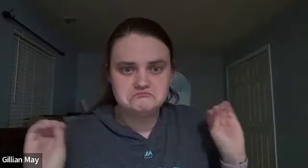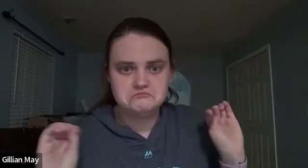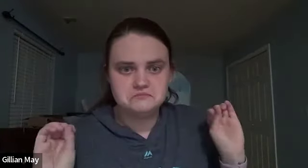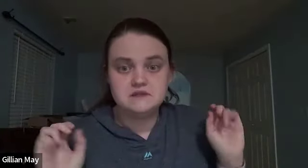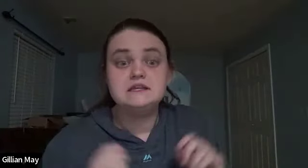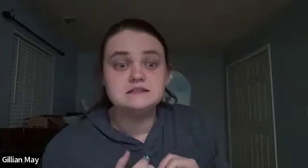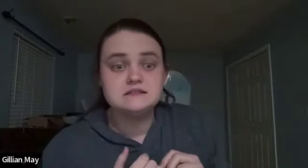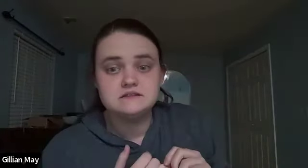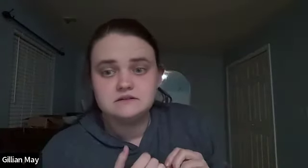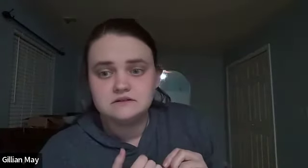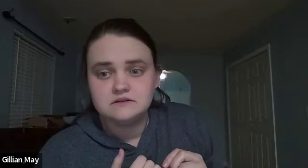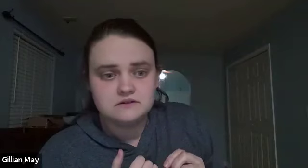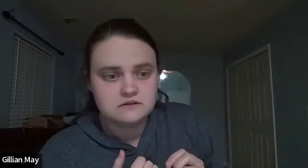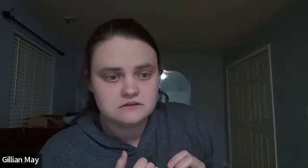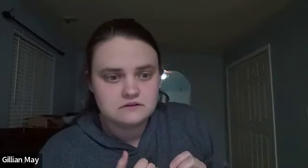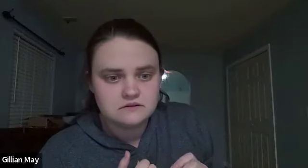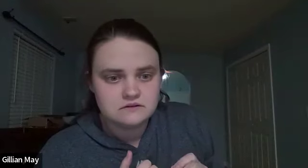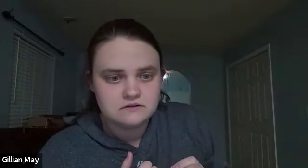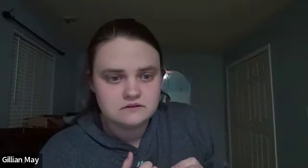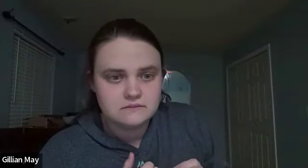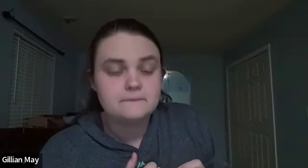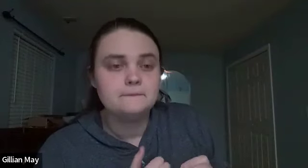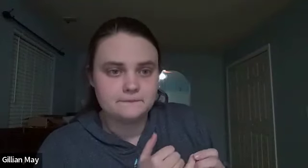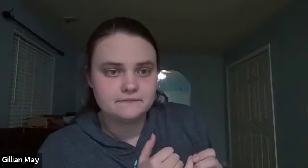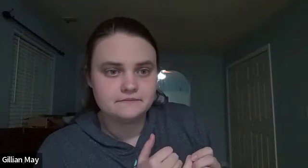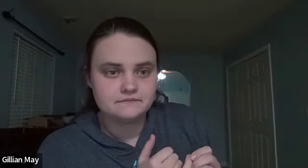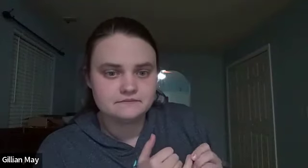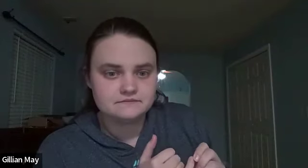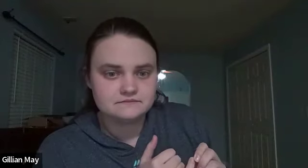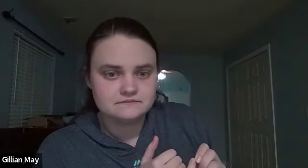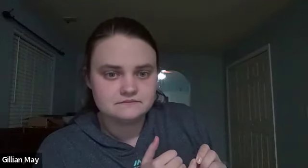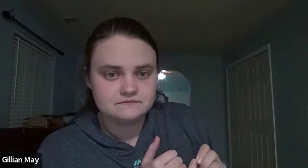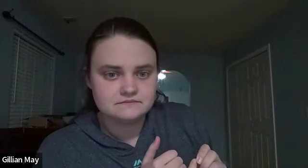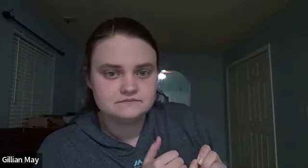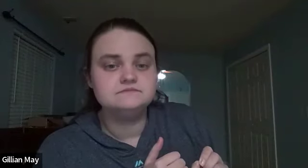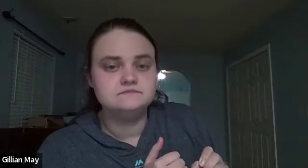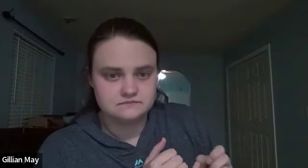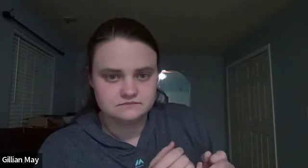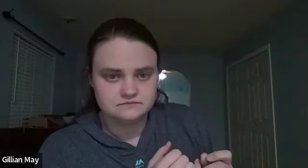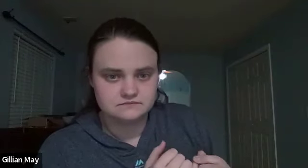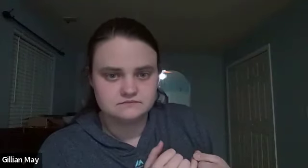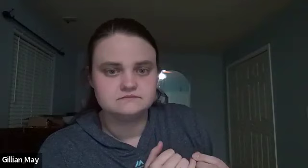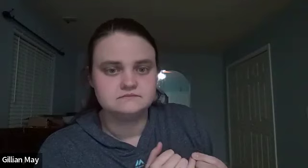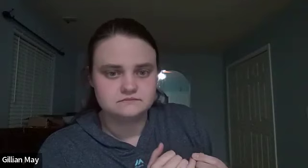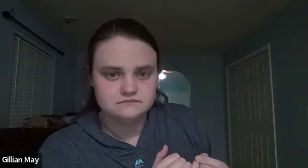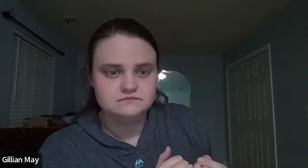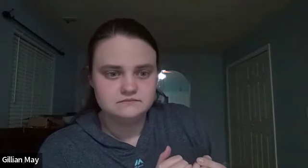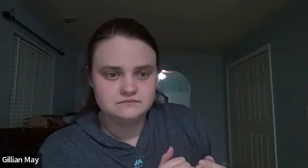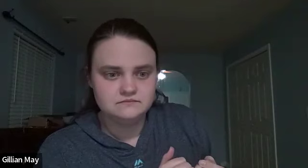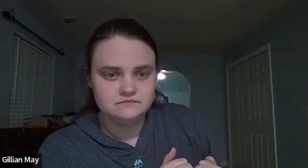Jillian, Yes. tomorrow I'm gonna upload this to the YouTube channel. Mm-hmm. And then for everybody that's in